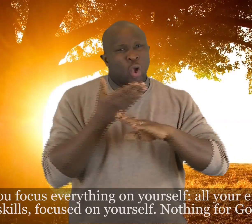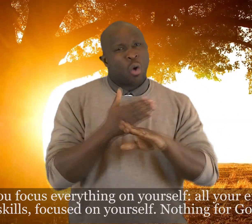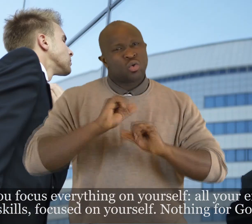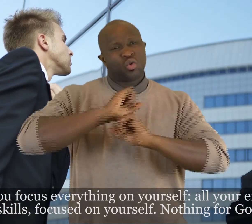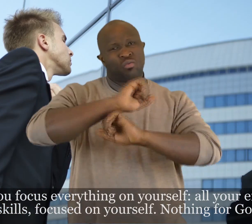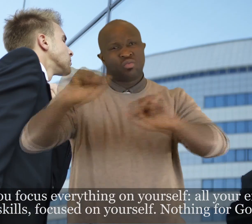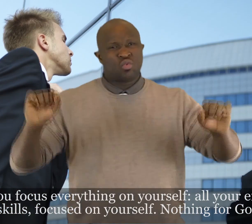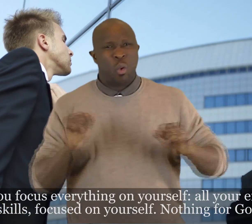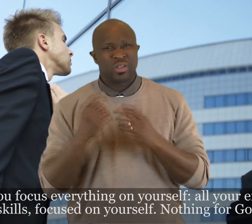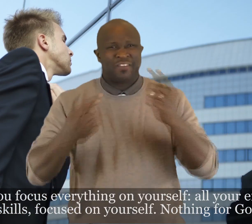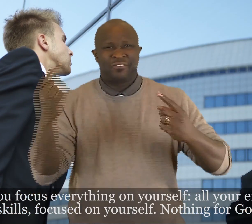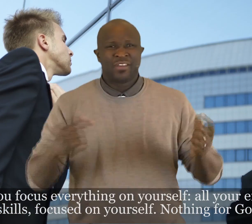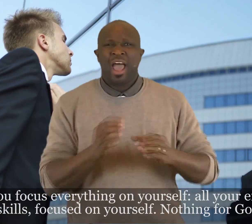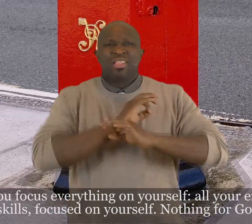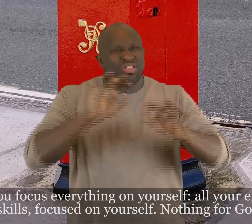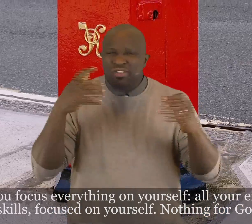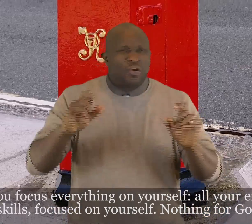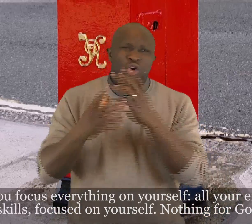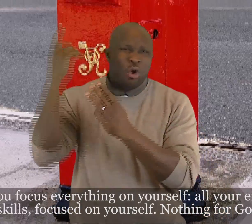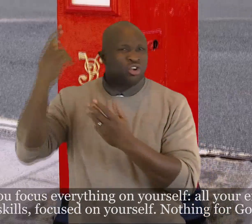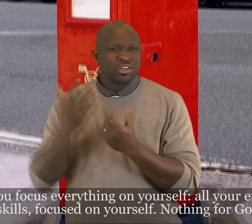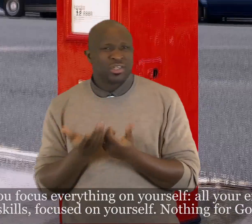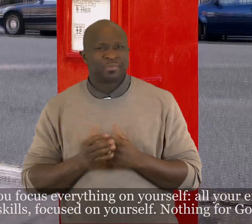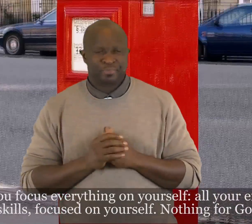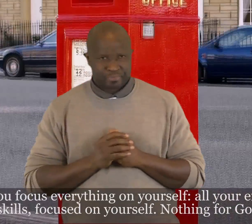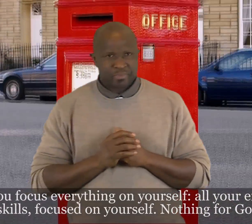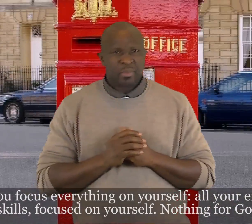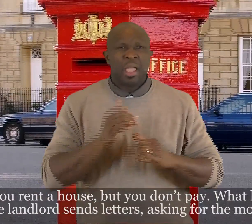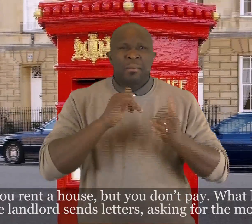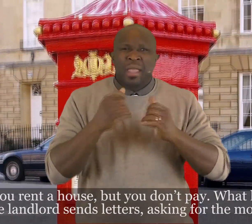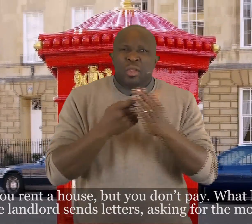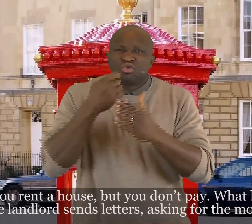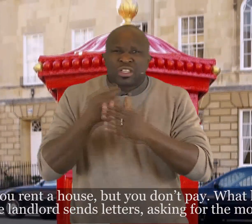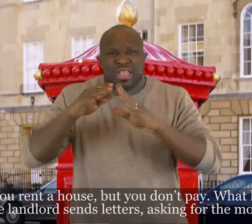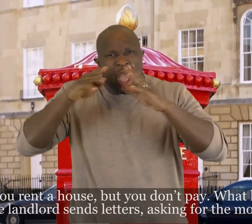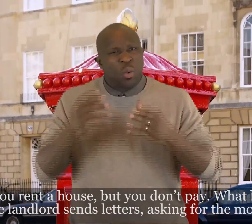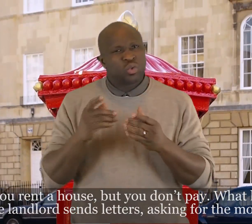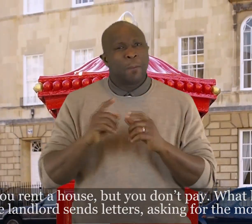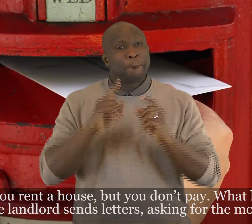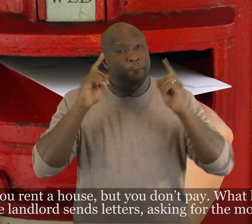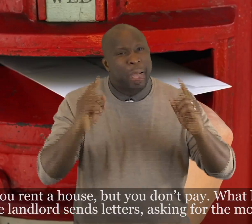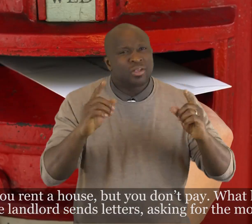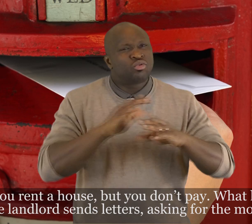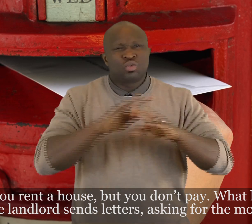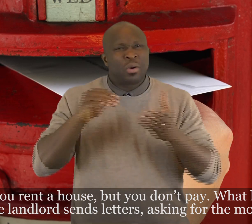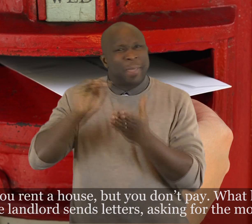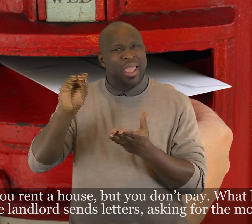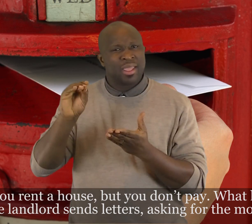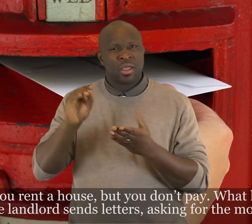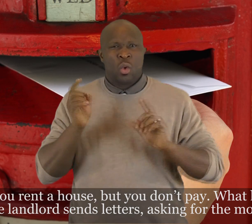but on me. But then, to extend the illustration, the time comes when the landlord